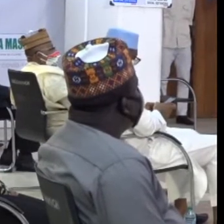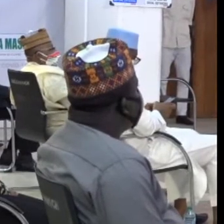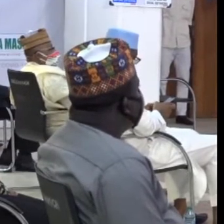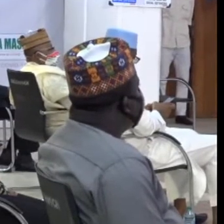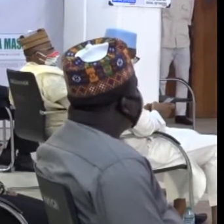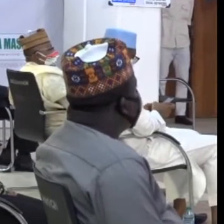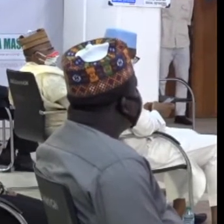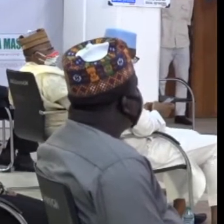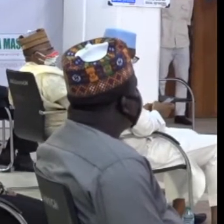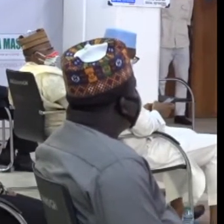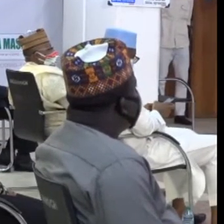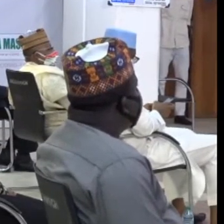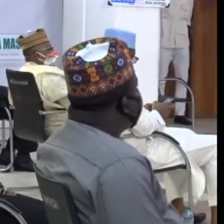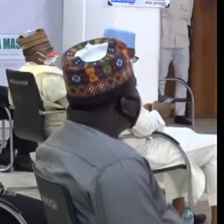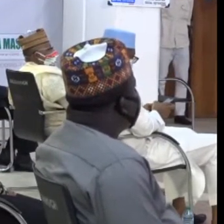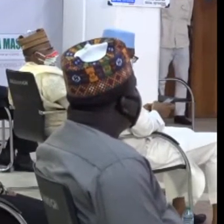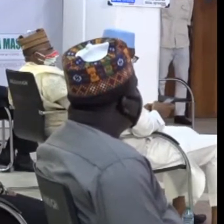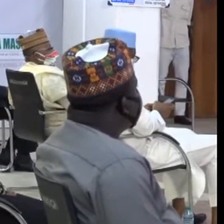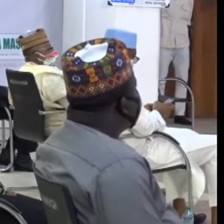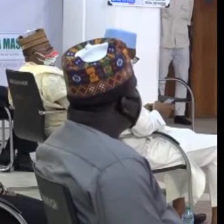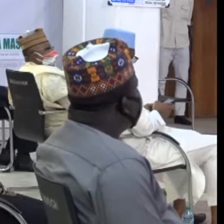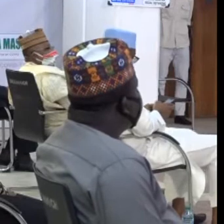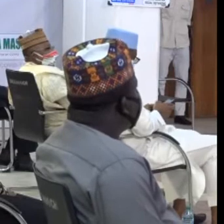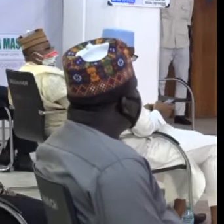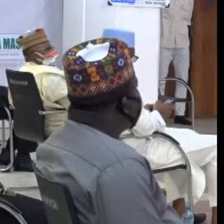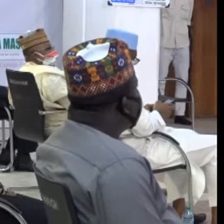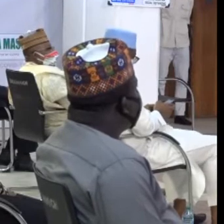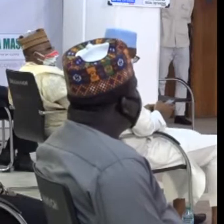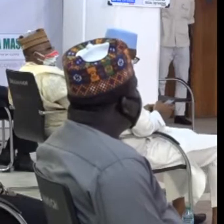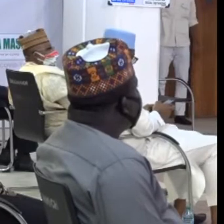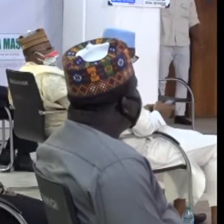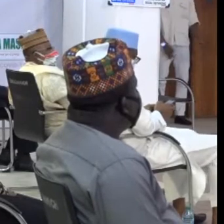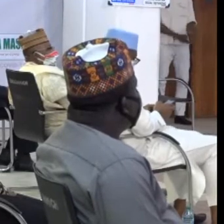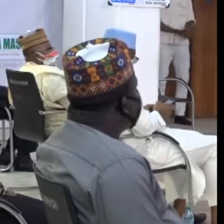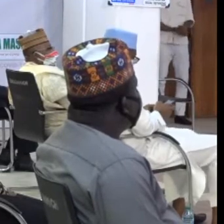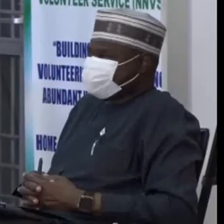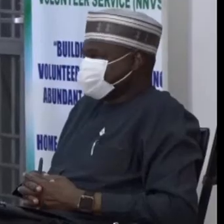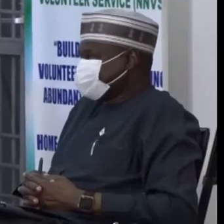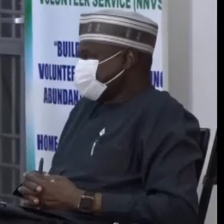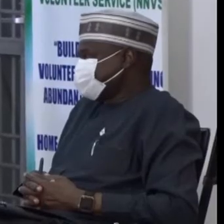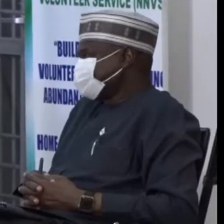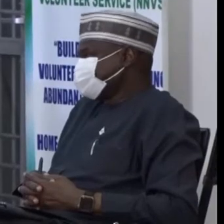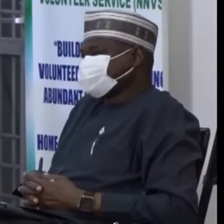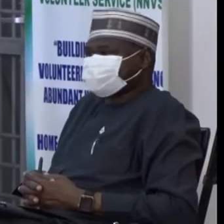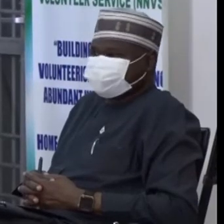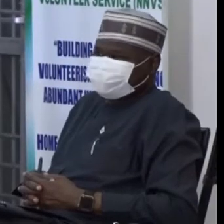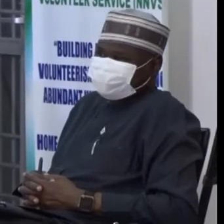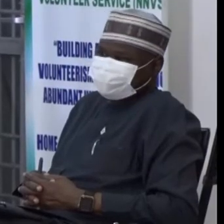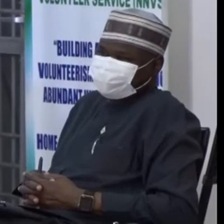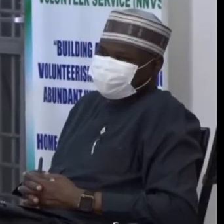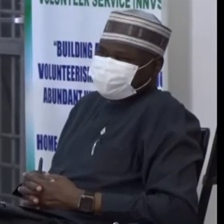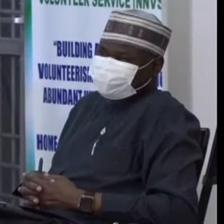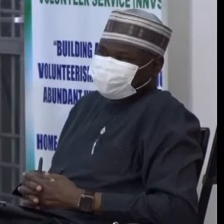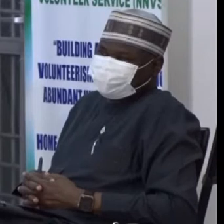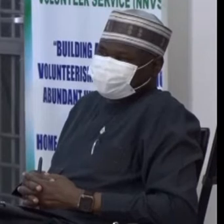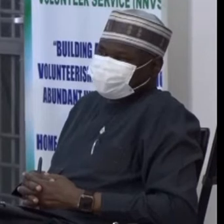the breakthrough and expressed the federal government's appreciation to the Faith Philanthropy Coalition for COVID-19, FPCC,